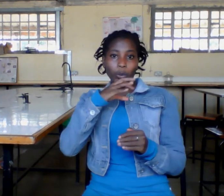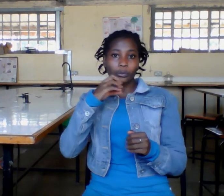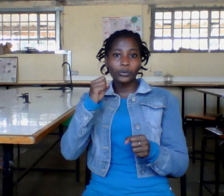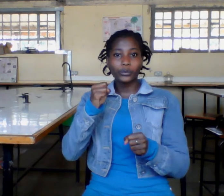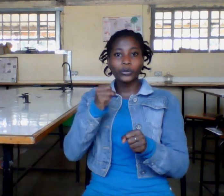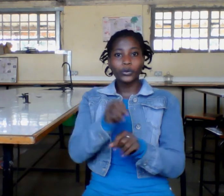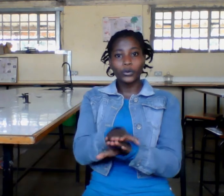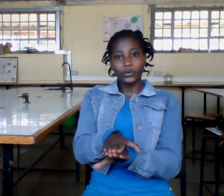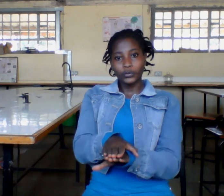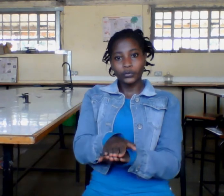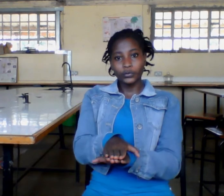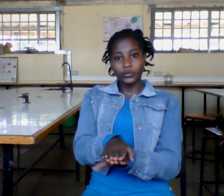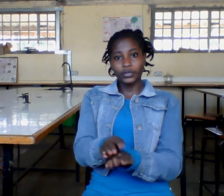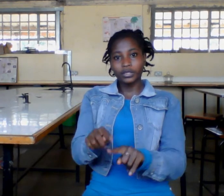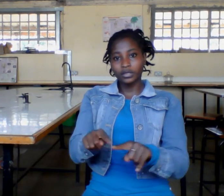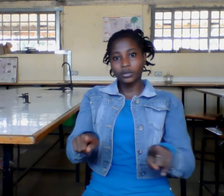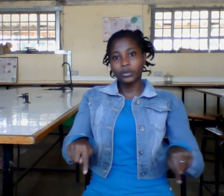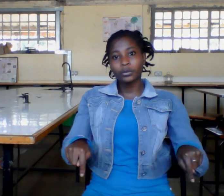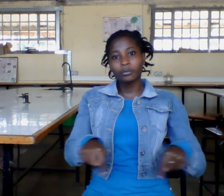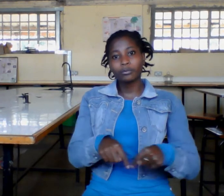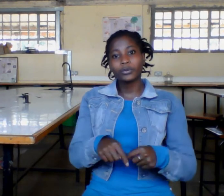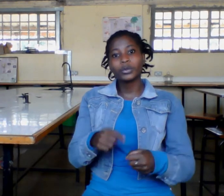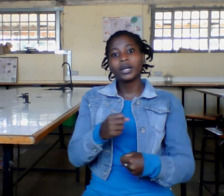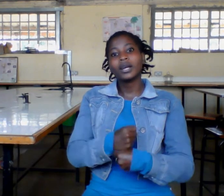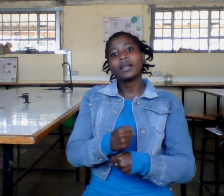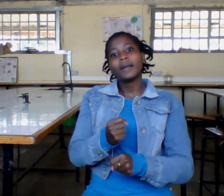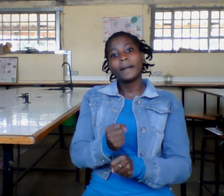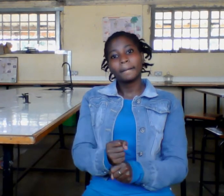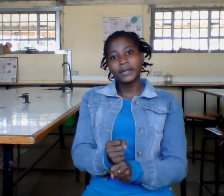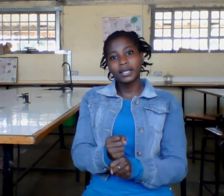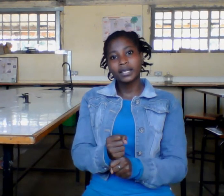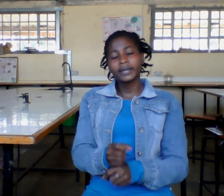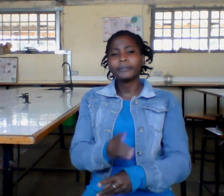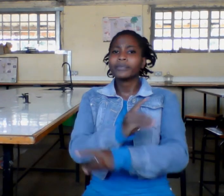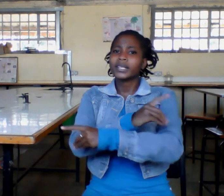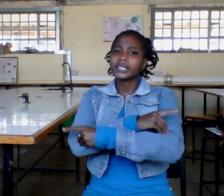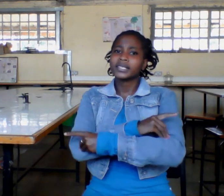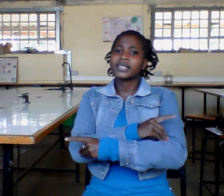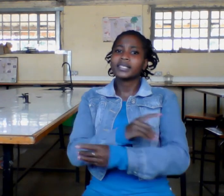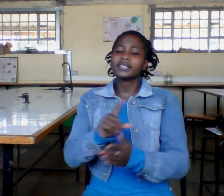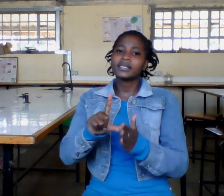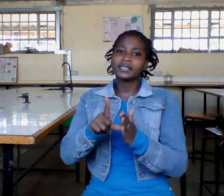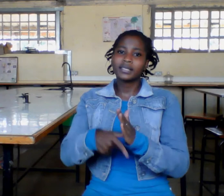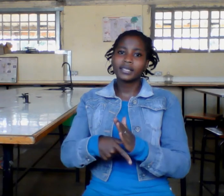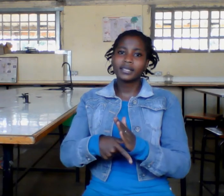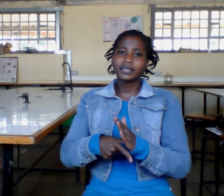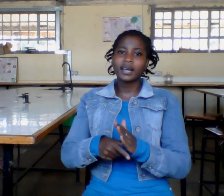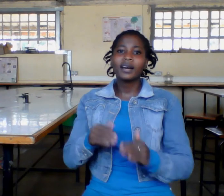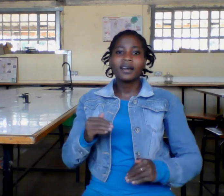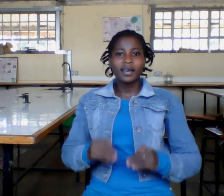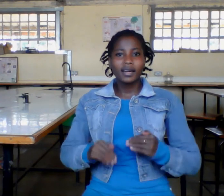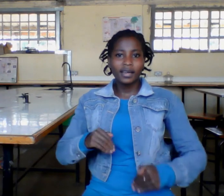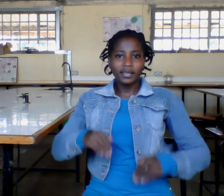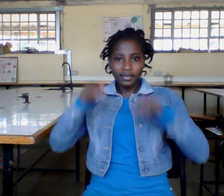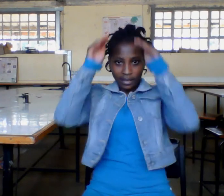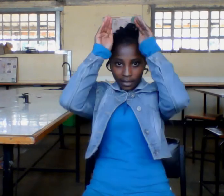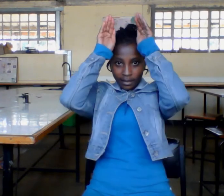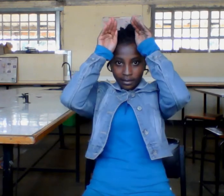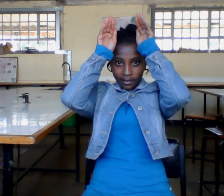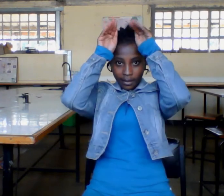to get. At that moment, Rabbit served delicious fish soup to Hyena, and he ended up licking the bowl.